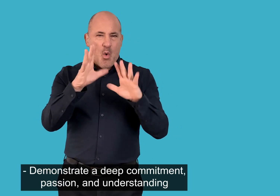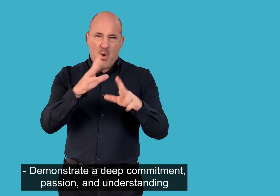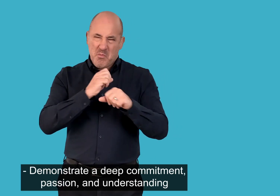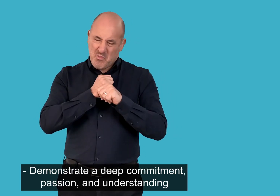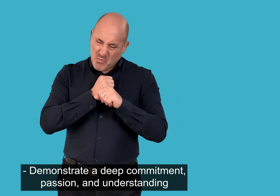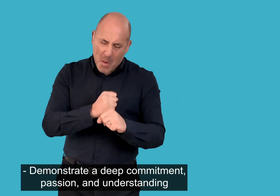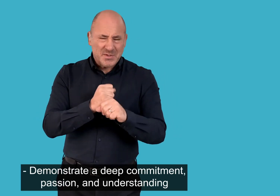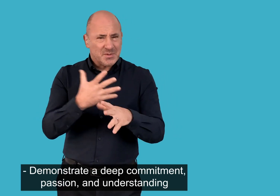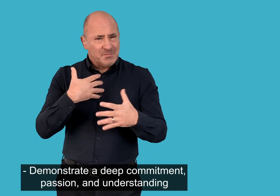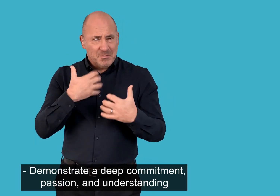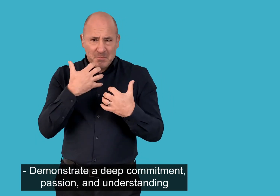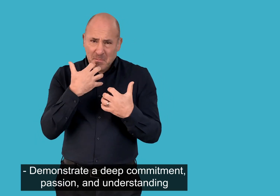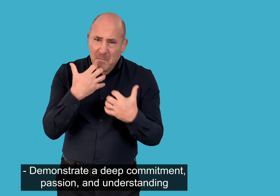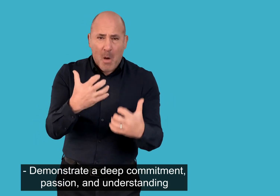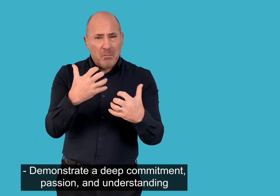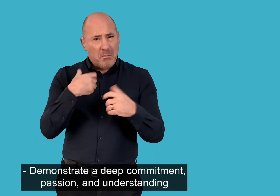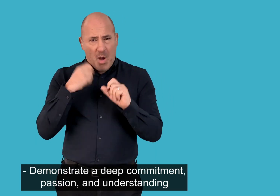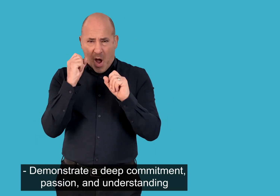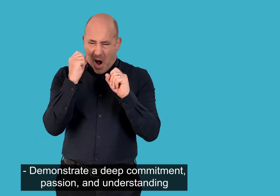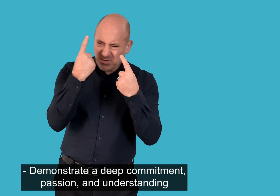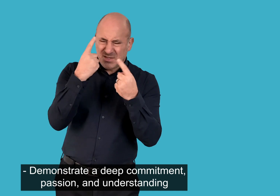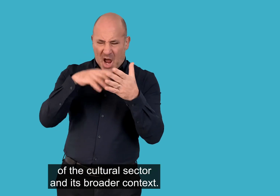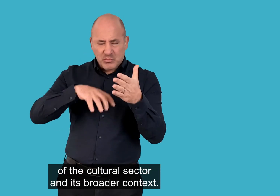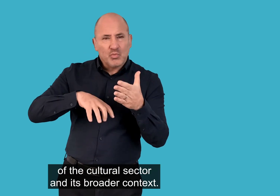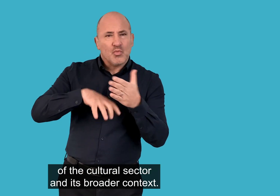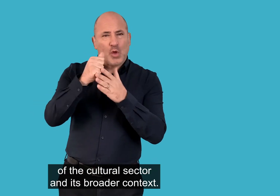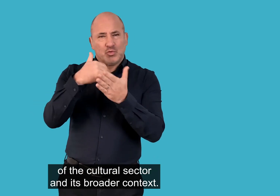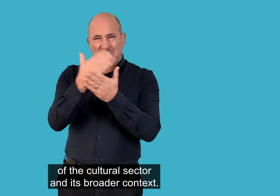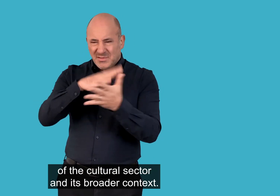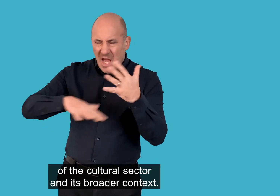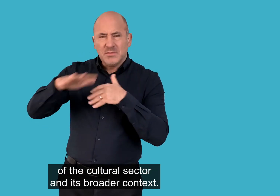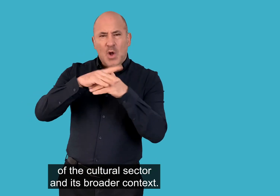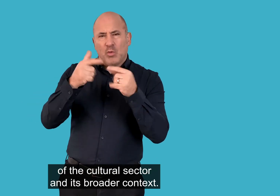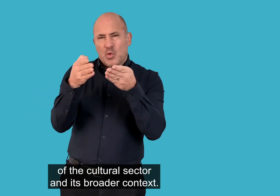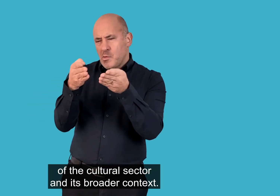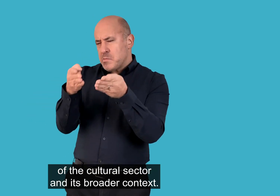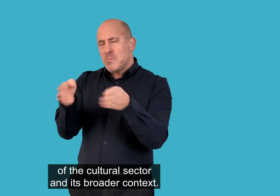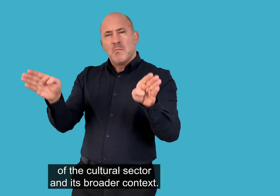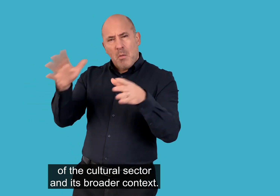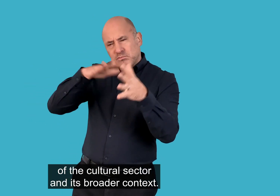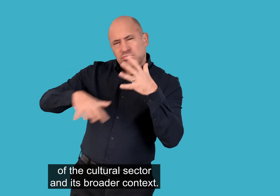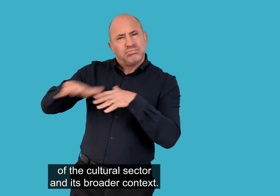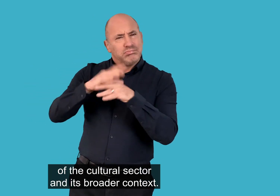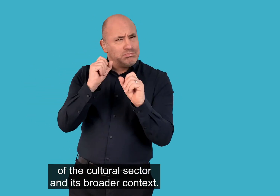Demonstrate a deep commitment, passion, and understanding of the cultural sector and its broader context.